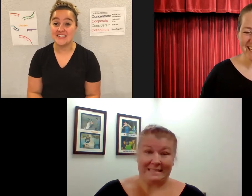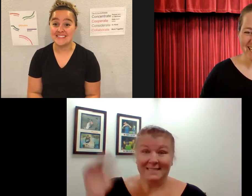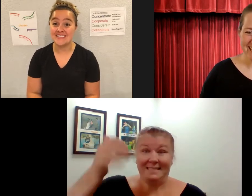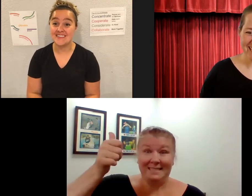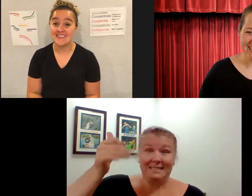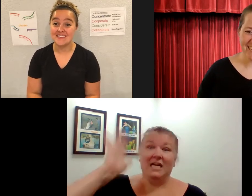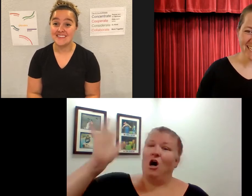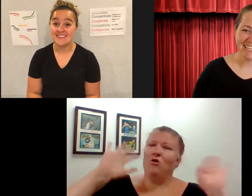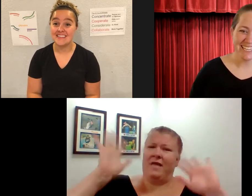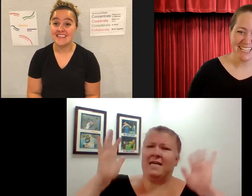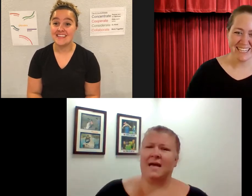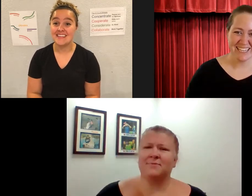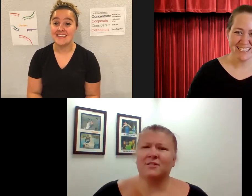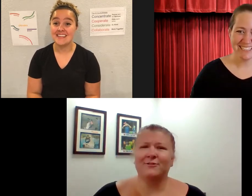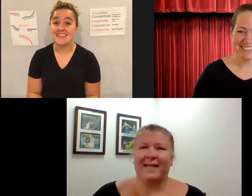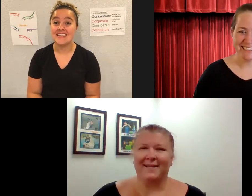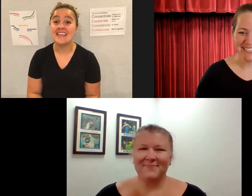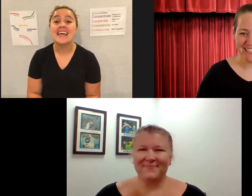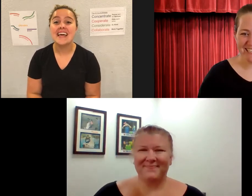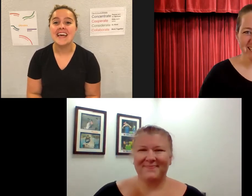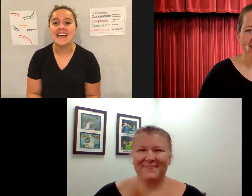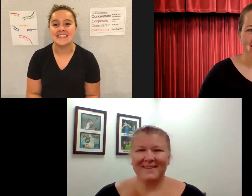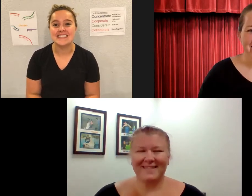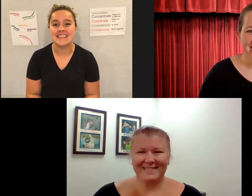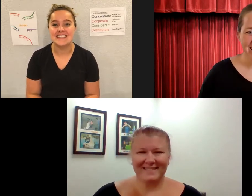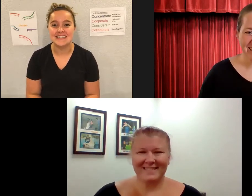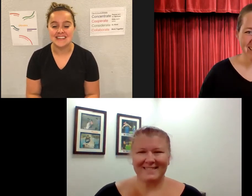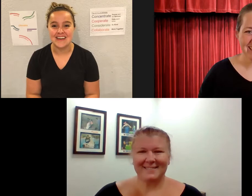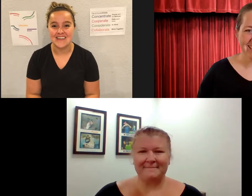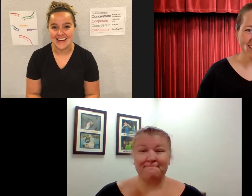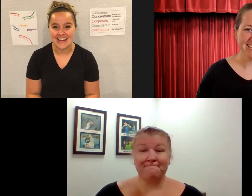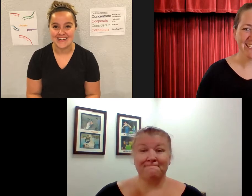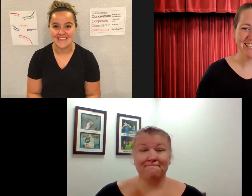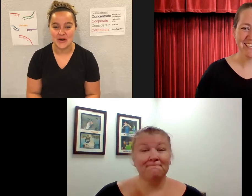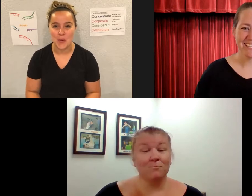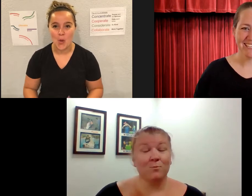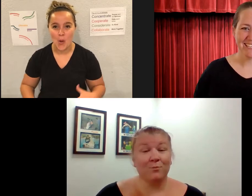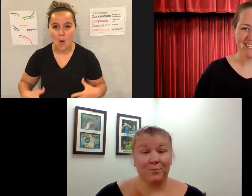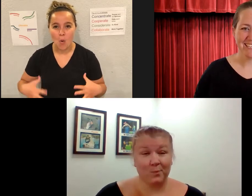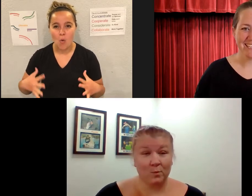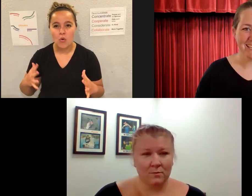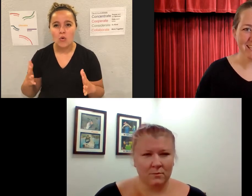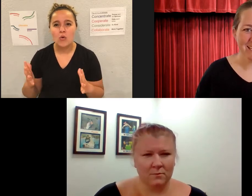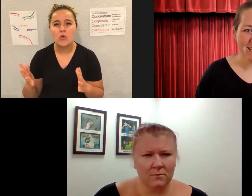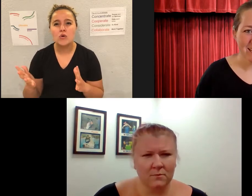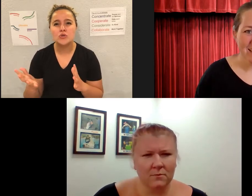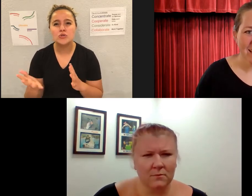you be our dancer? Oh, yes, absolutely. Excellent. All right, here we go.